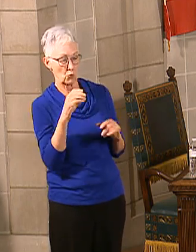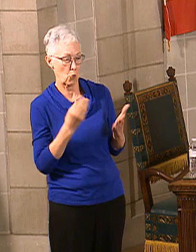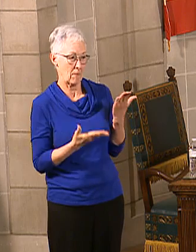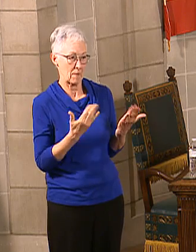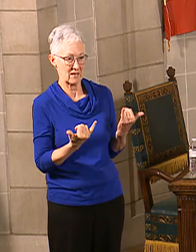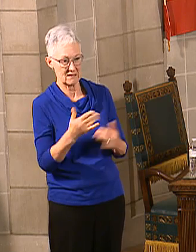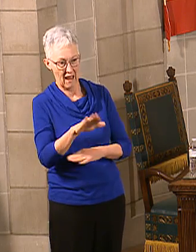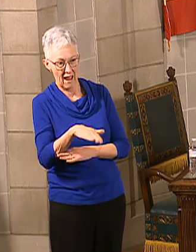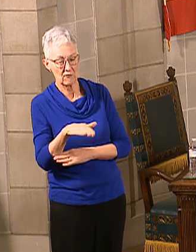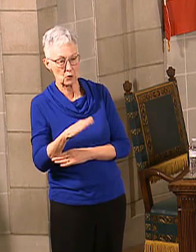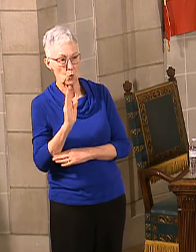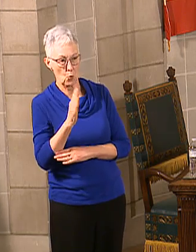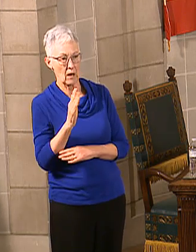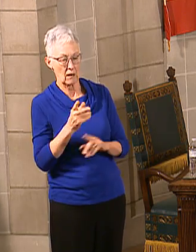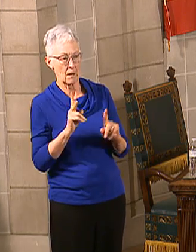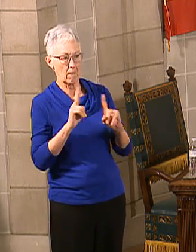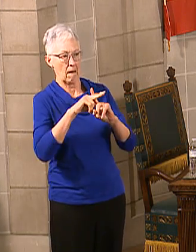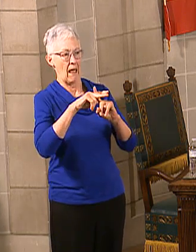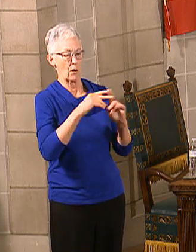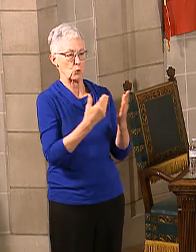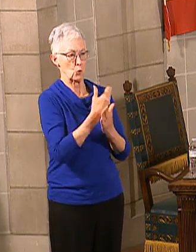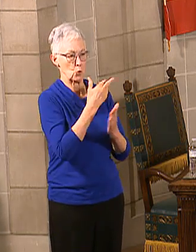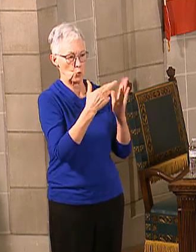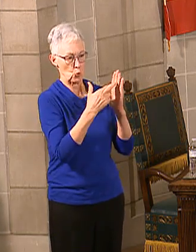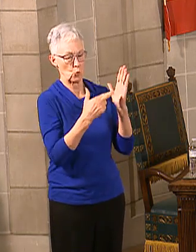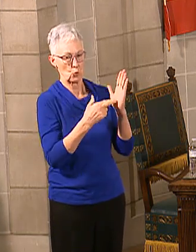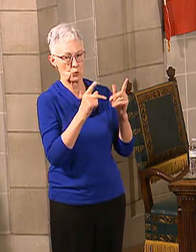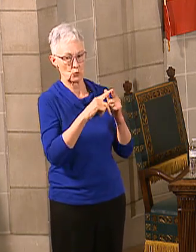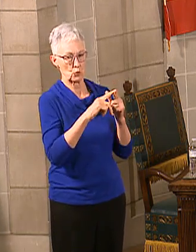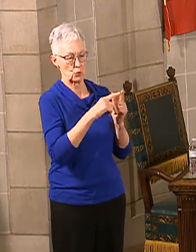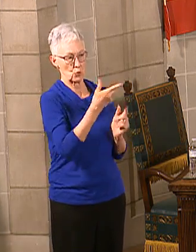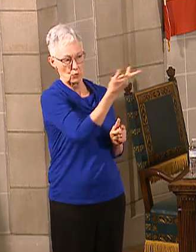afternoon as well. So new DHM on the way.